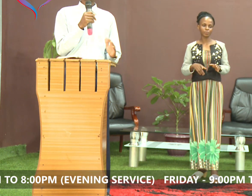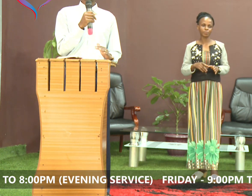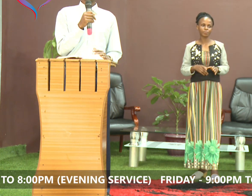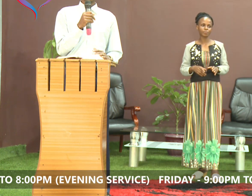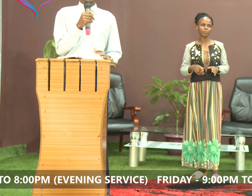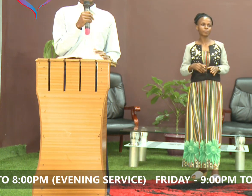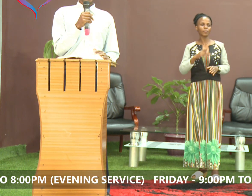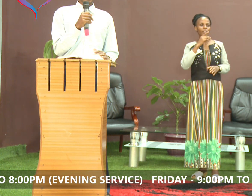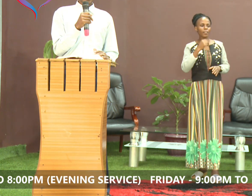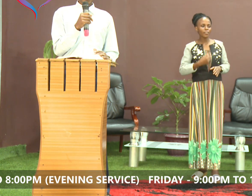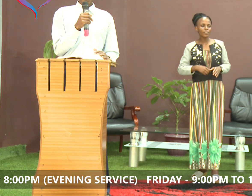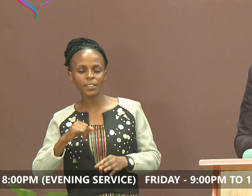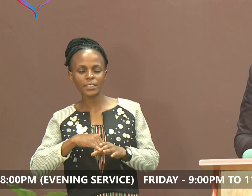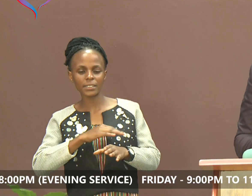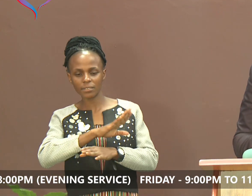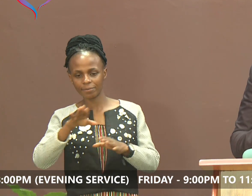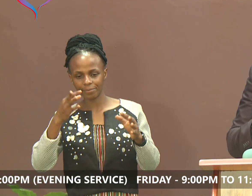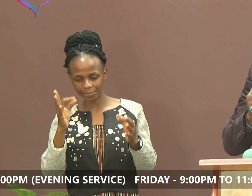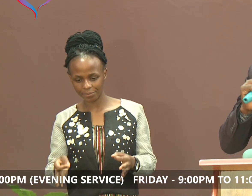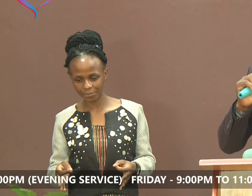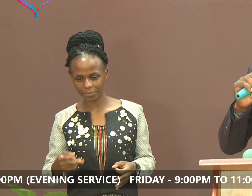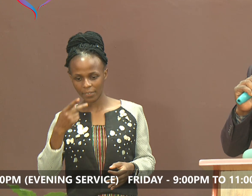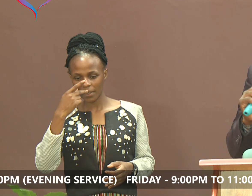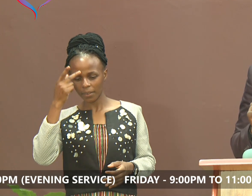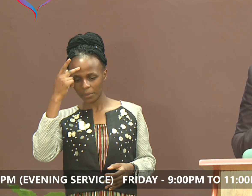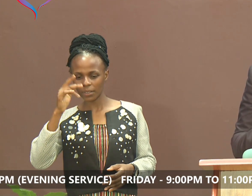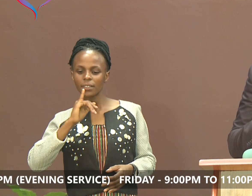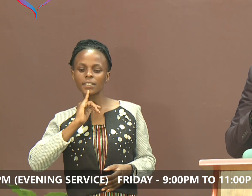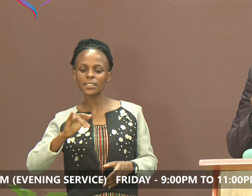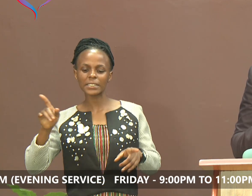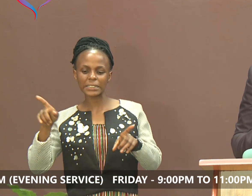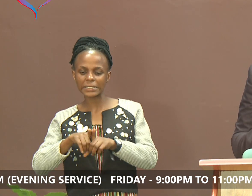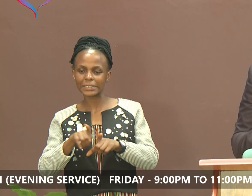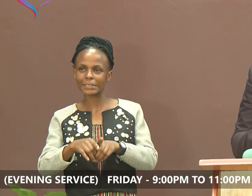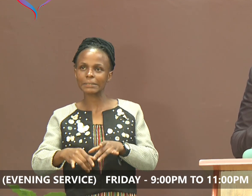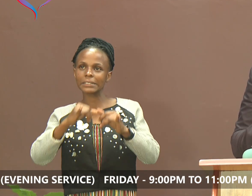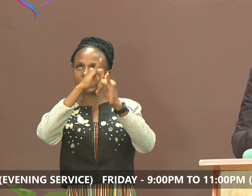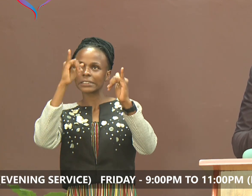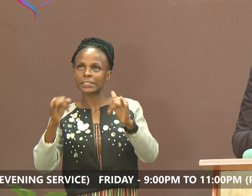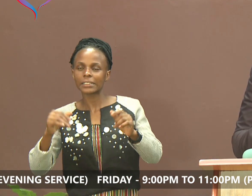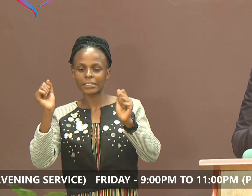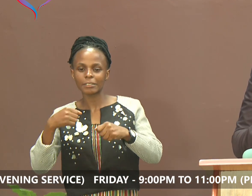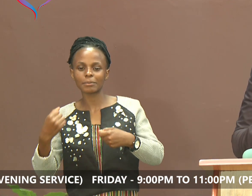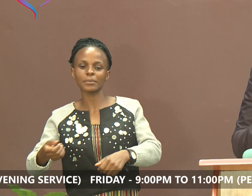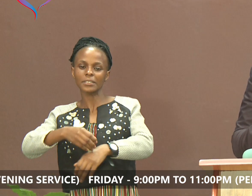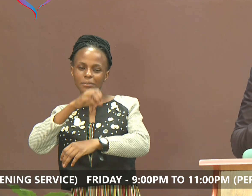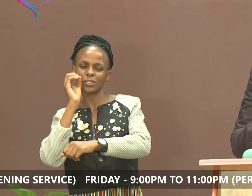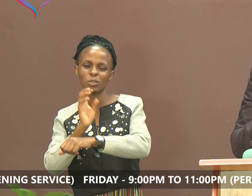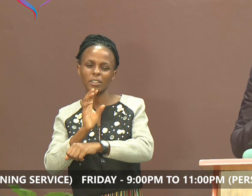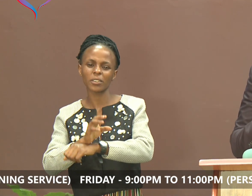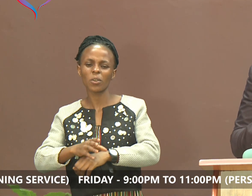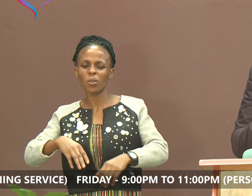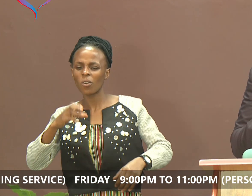The father is the law. The father is everything. The parent is a semi-god, is even a god. Tawabuluwa chayogede chechoba